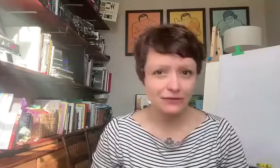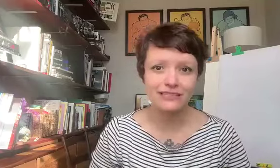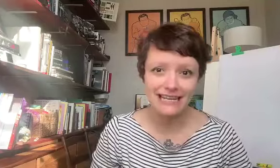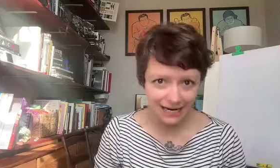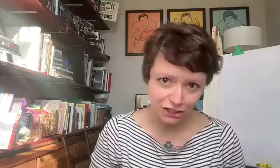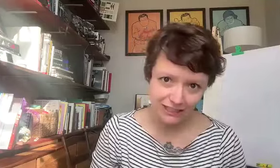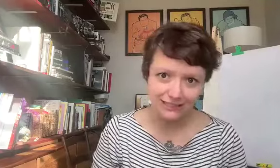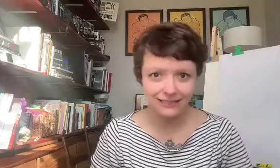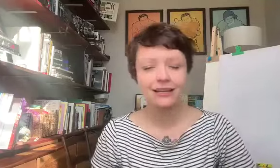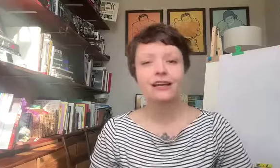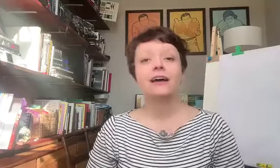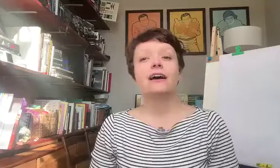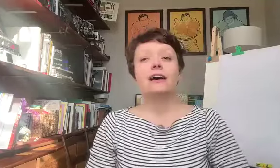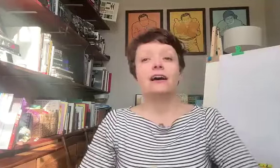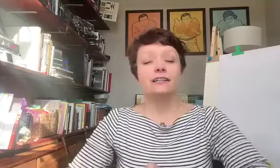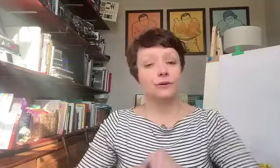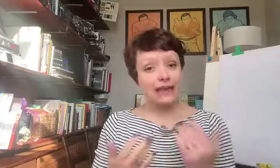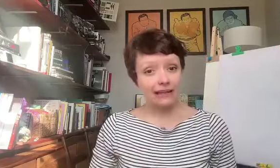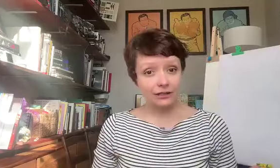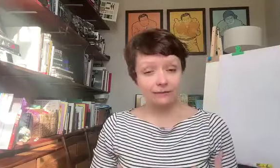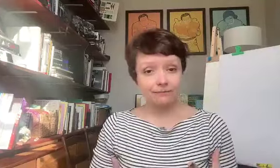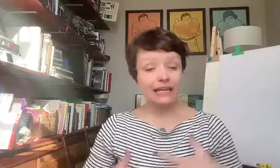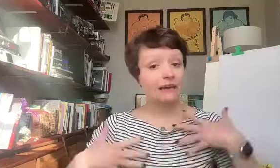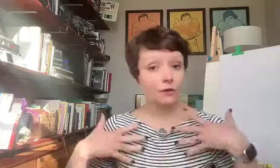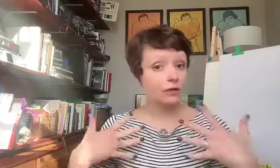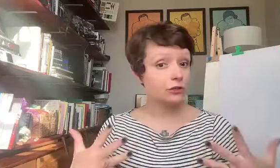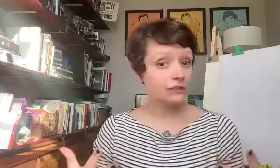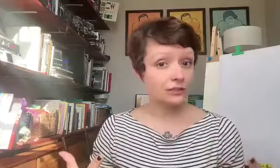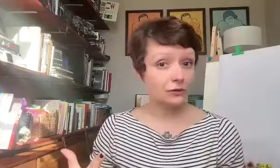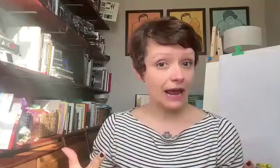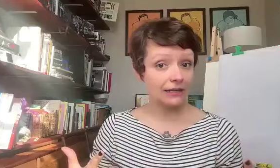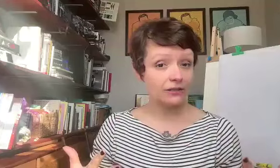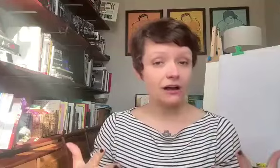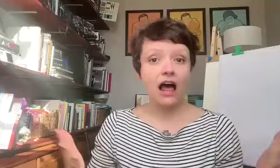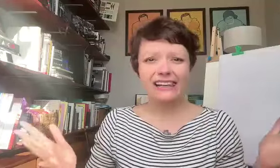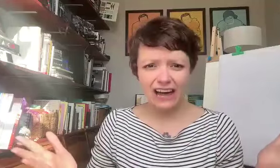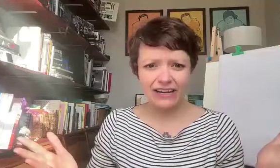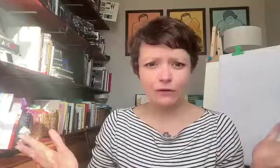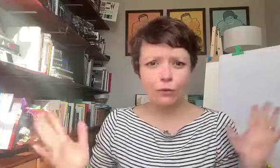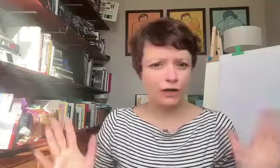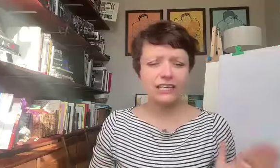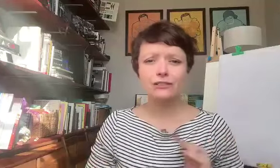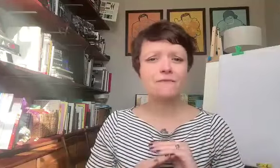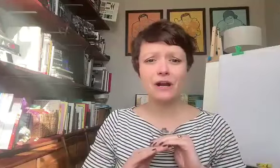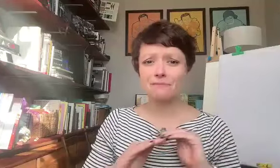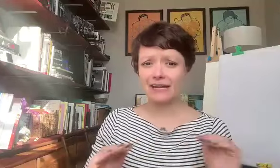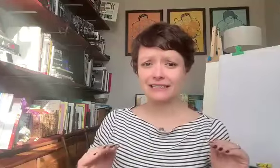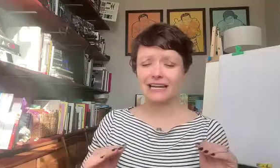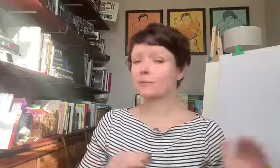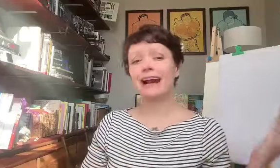those connections. So with calendar, if you are choosing to do calendar, love it. We're just going to do some very basic sign. We're not going